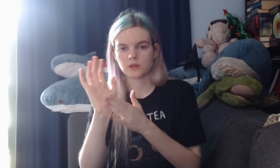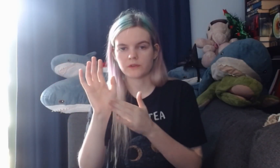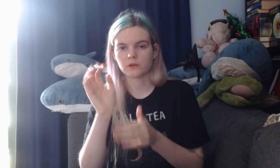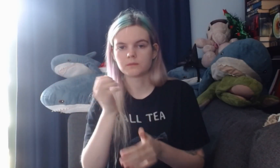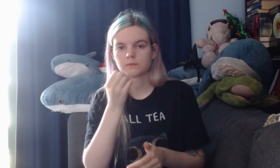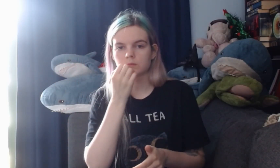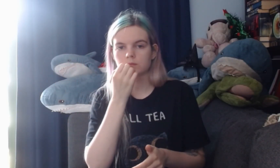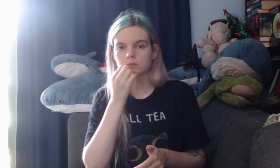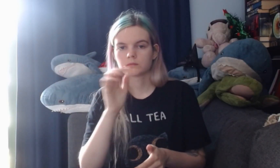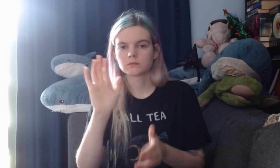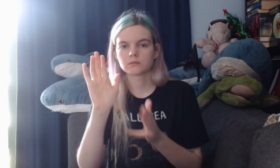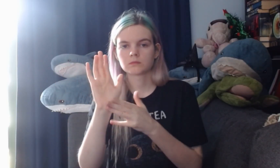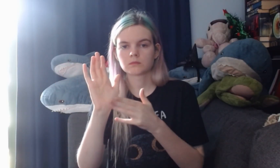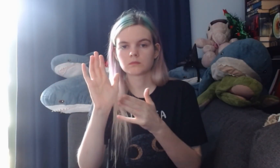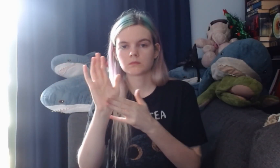So.